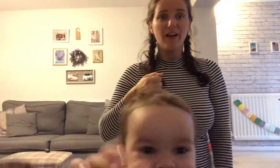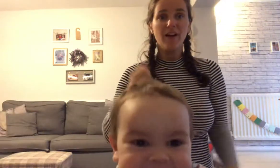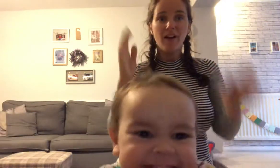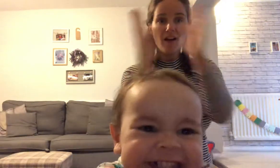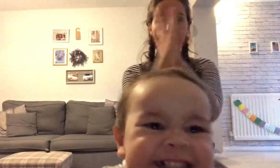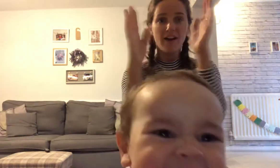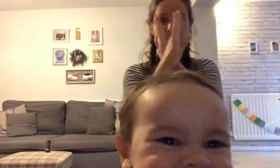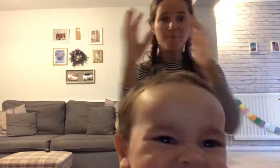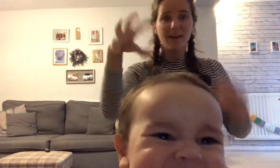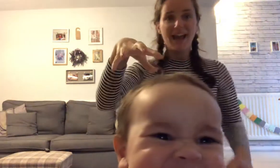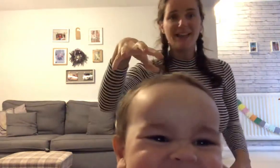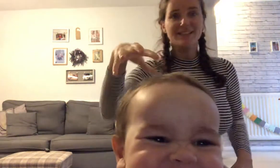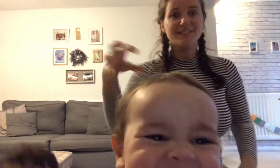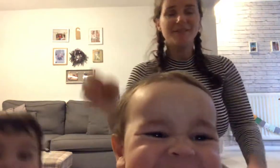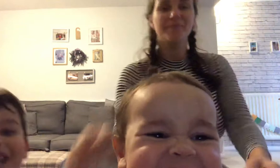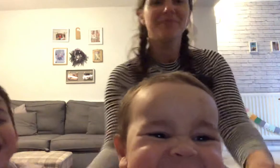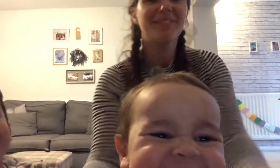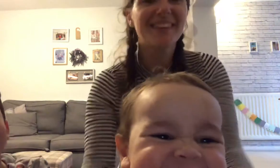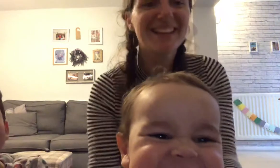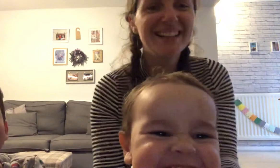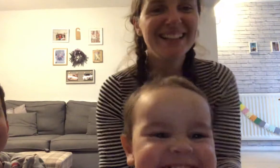her hiding place.